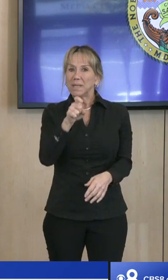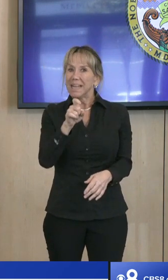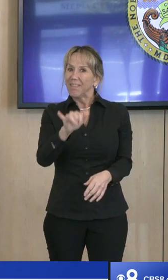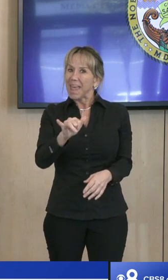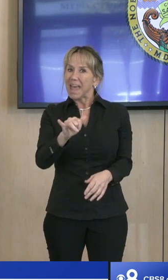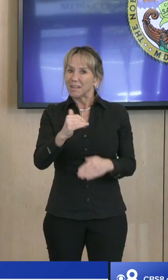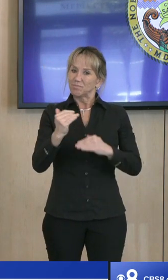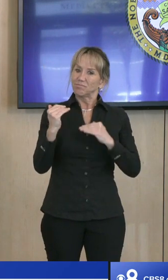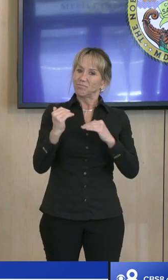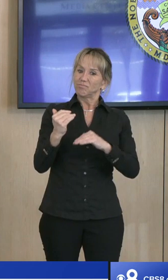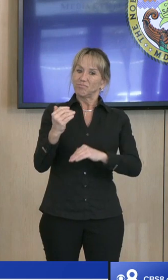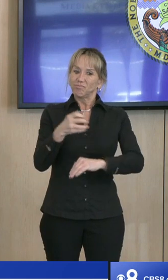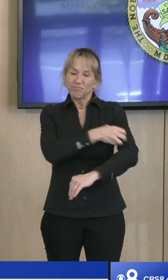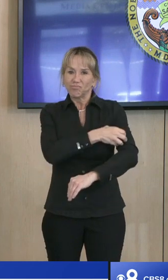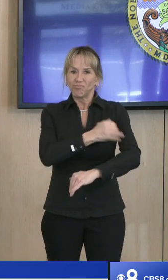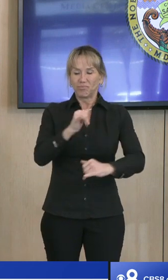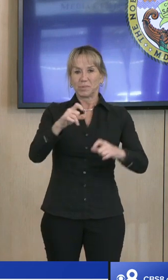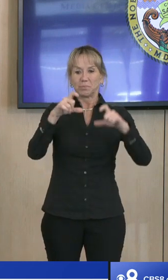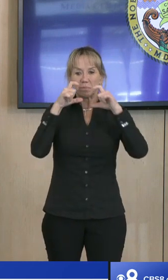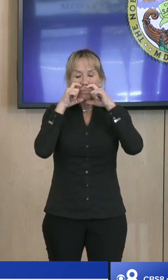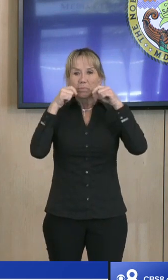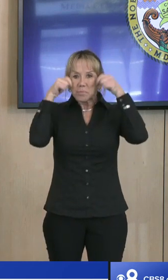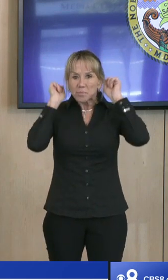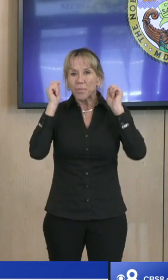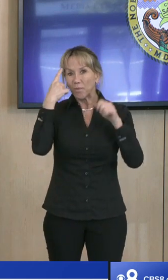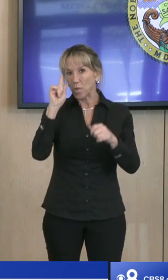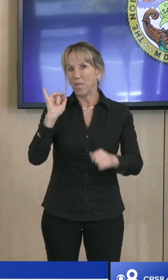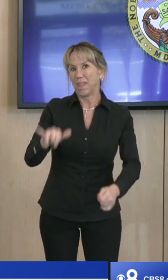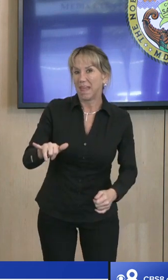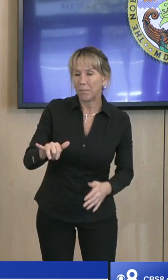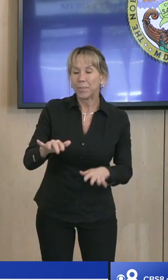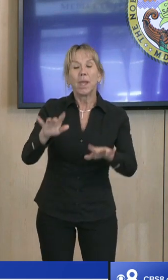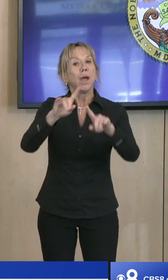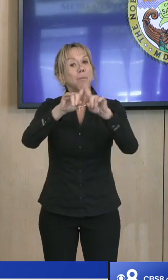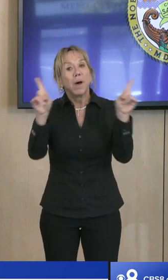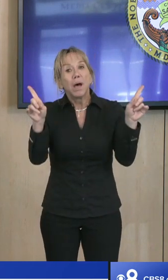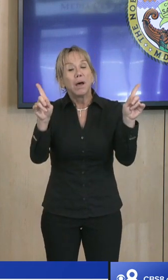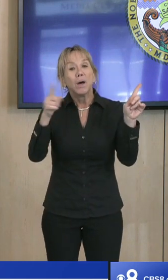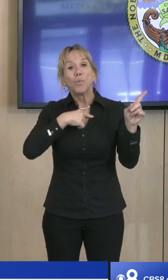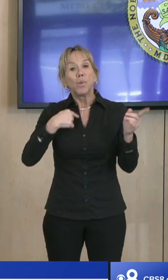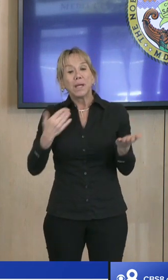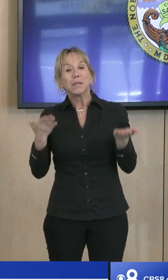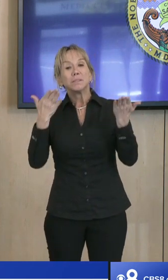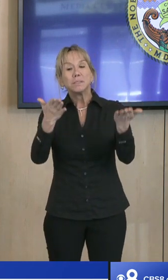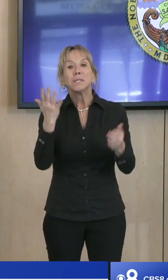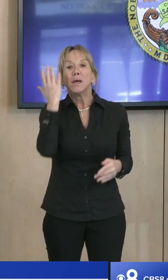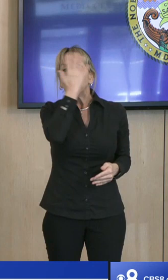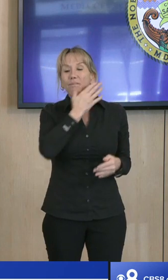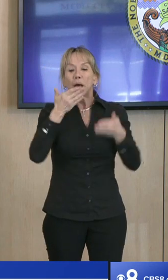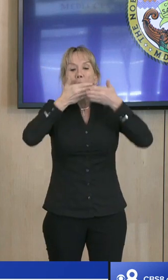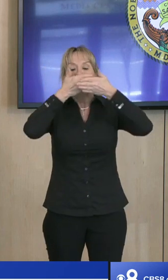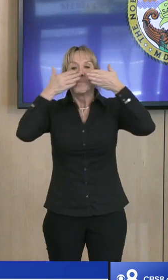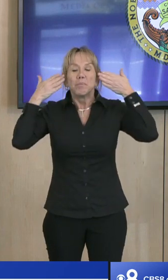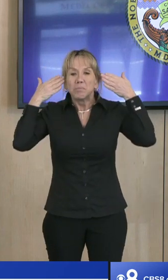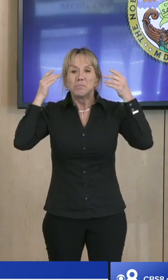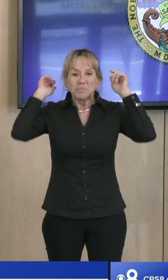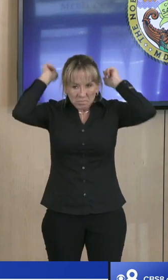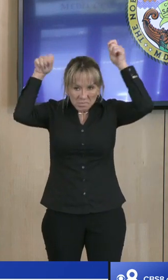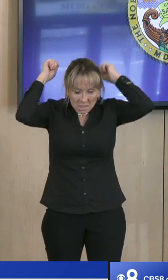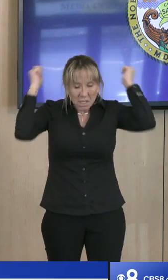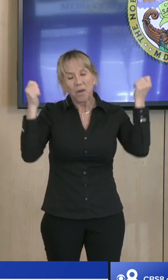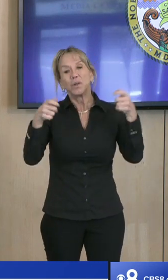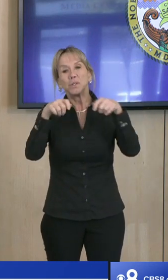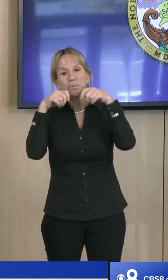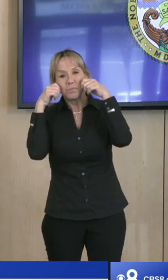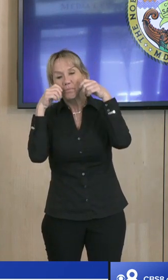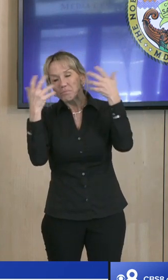is some evidence to suggest that a facial covering can help you inadvertently stop the